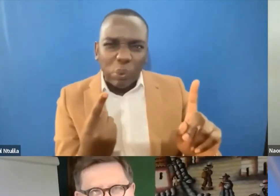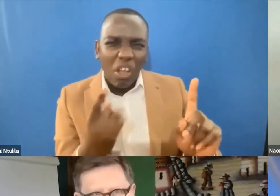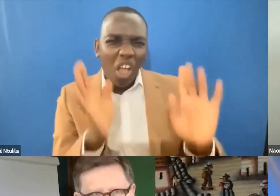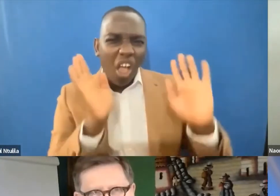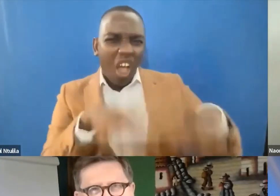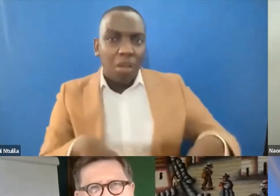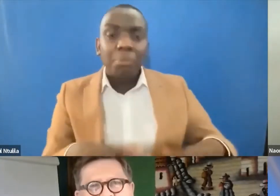hearing,